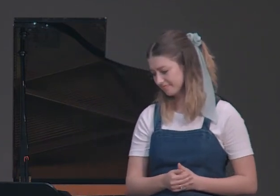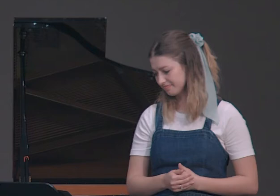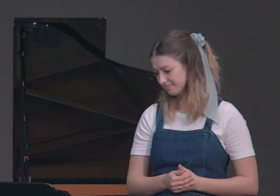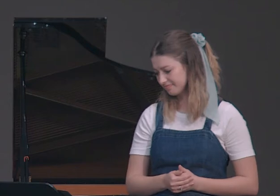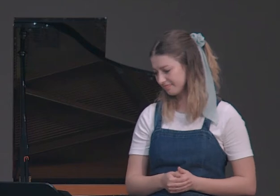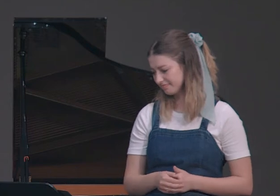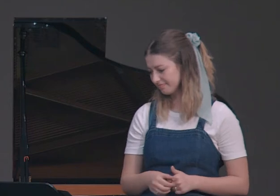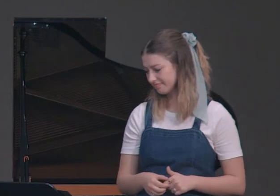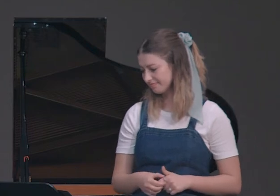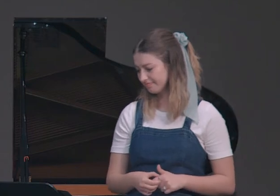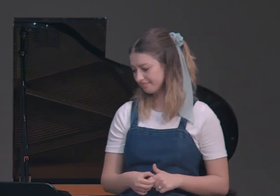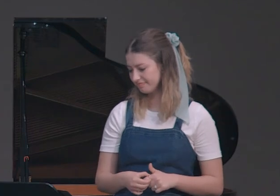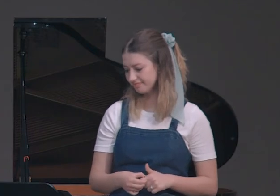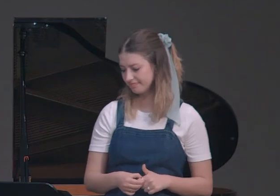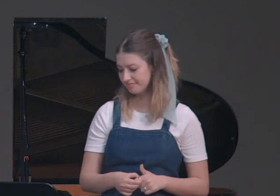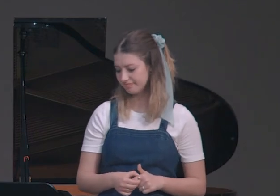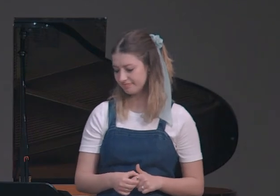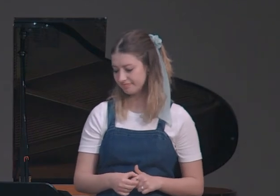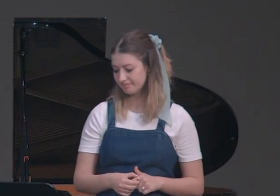in your